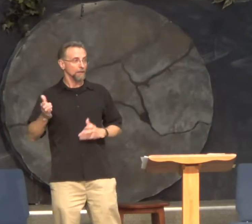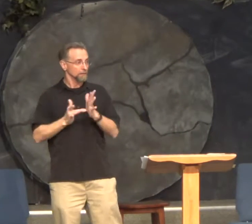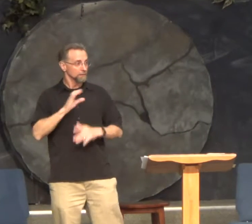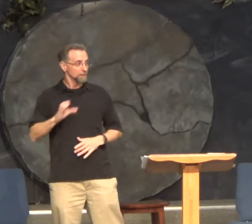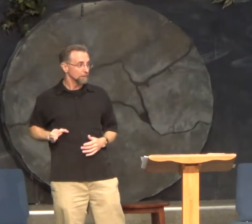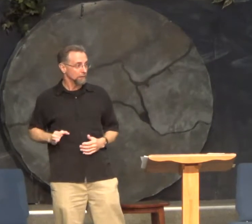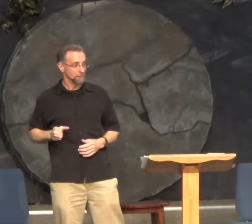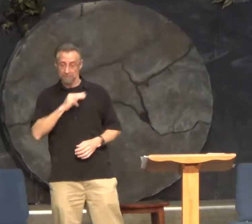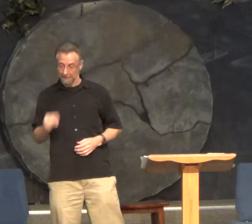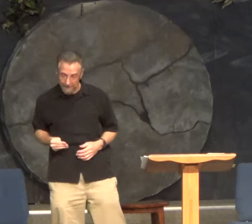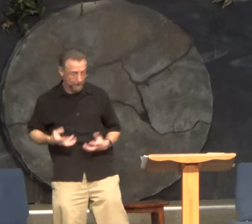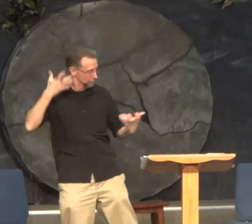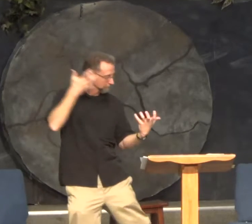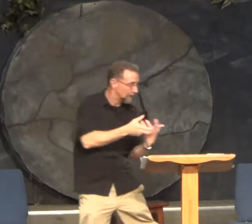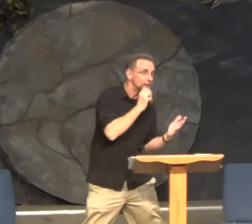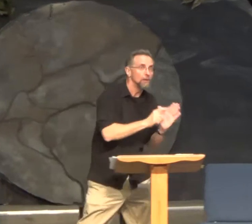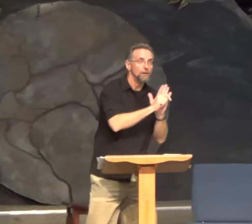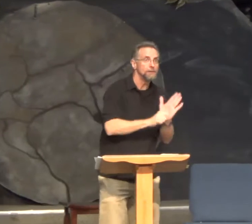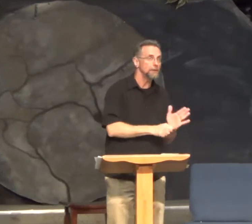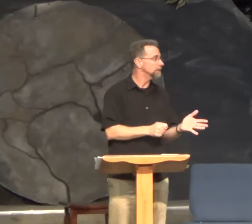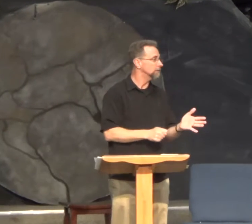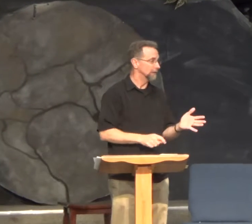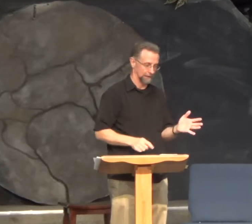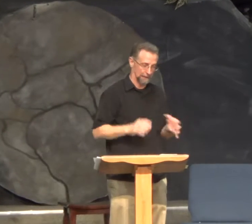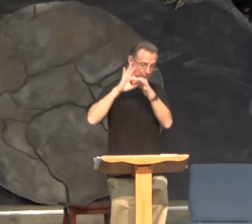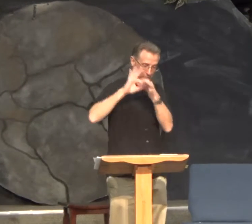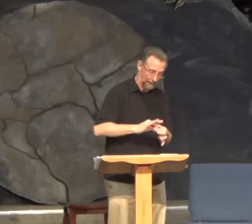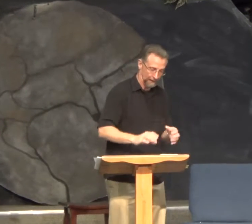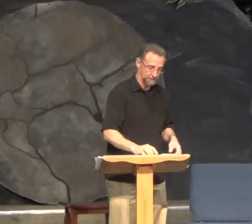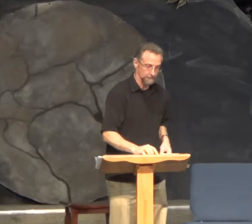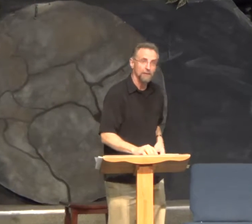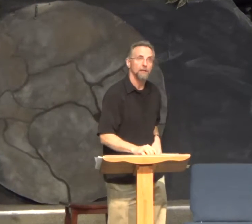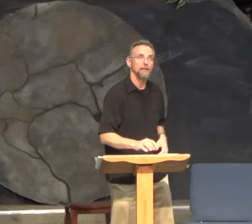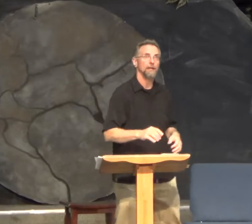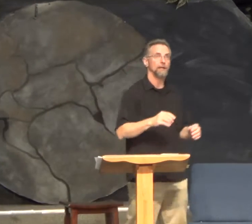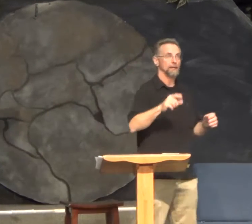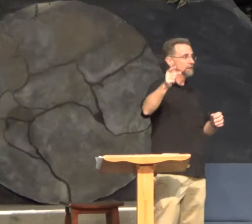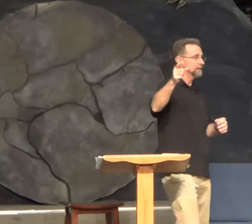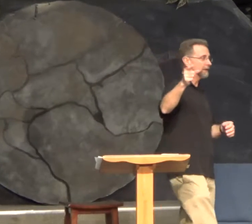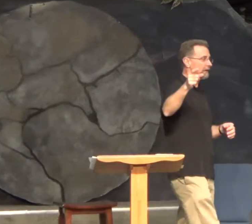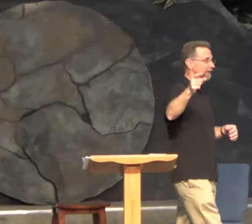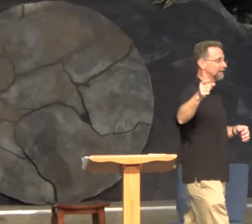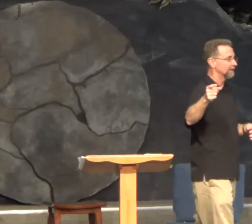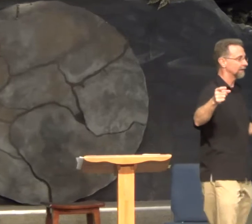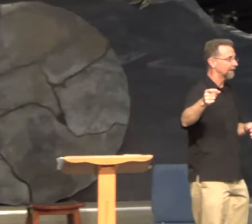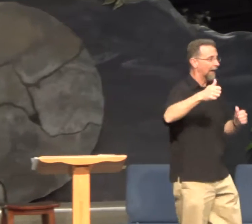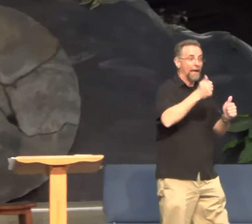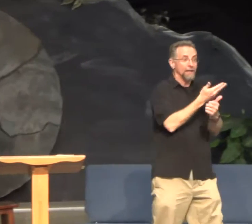to risen Savior, Jesus Christ, we can see the relationship we have here.